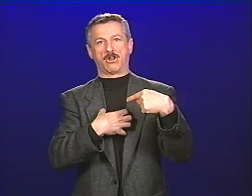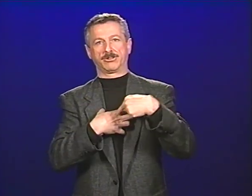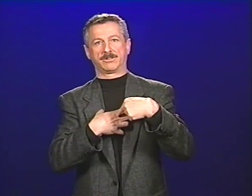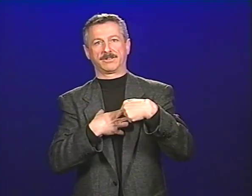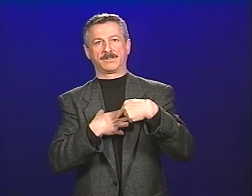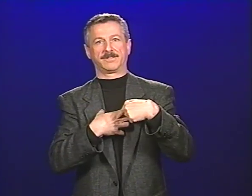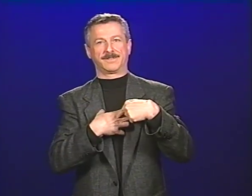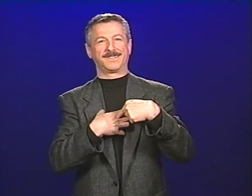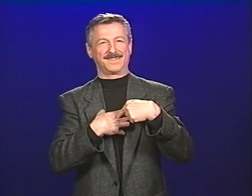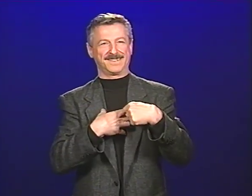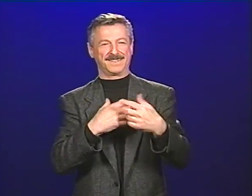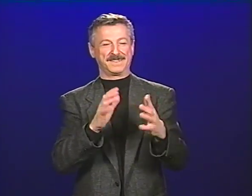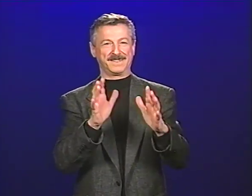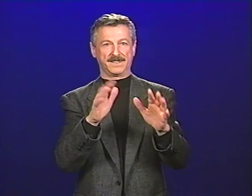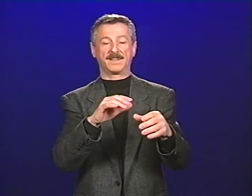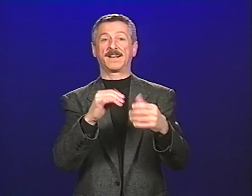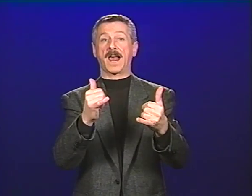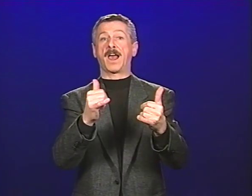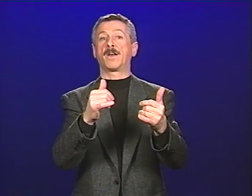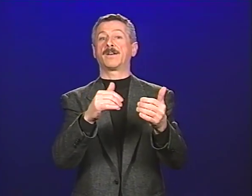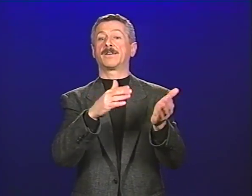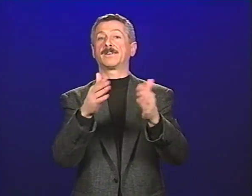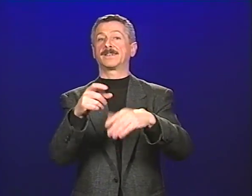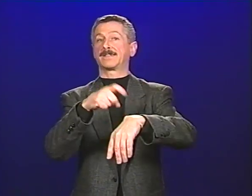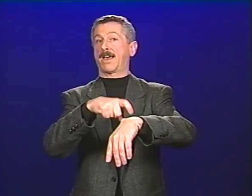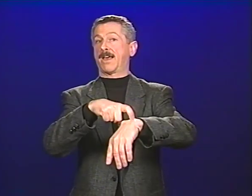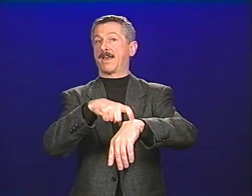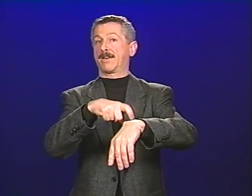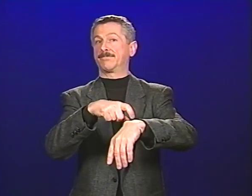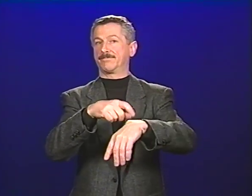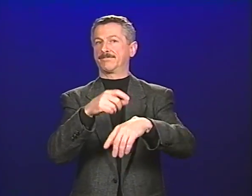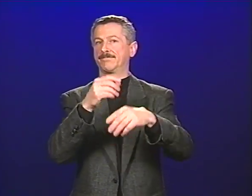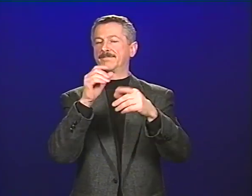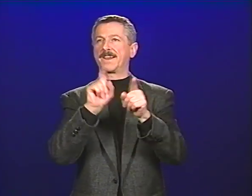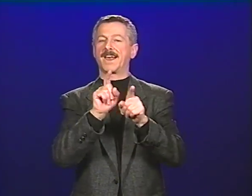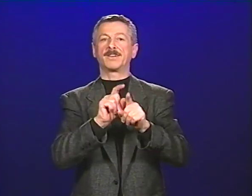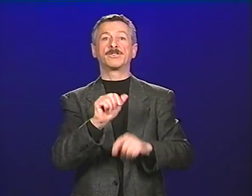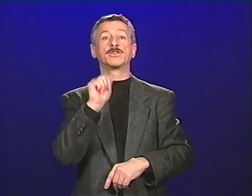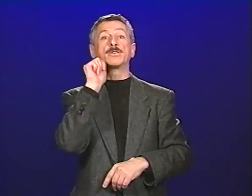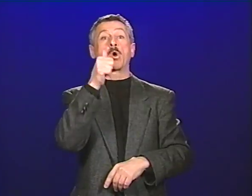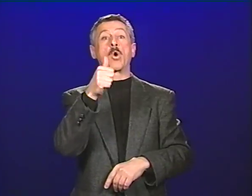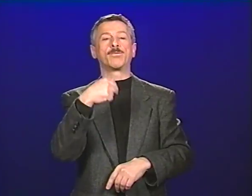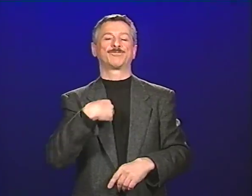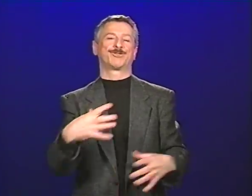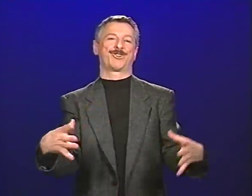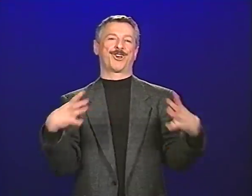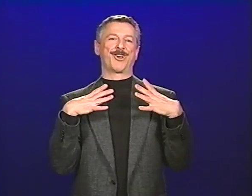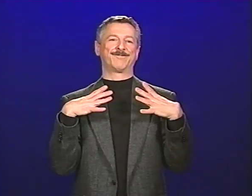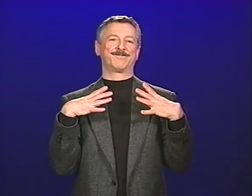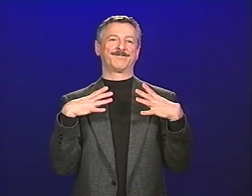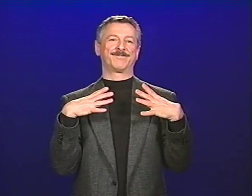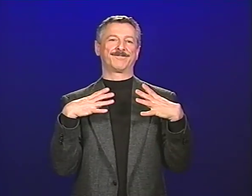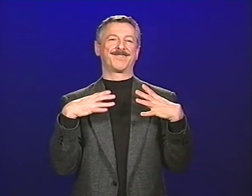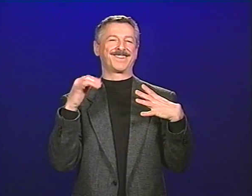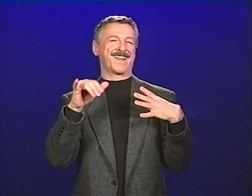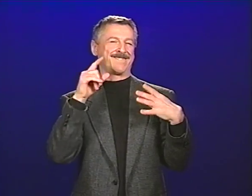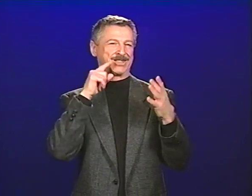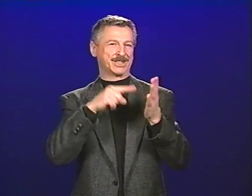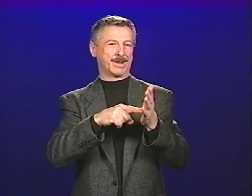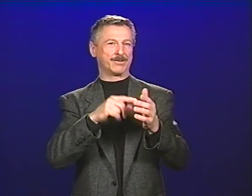the adverbial information, which is signed at the same time as the sign hungry. The addition of specific signs like tomorrow in the